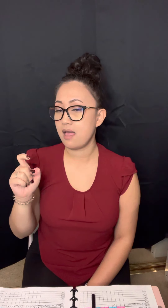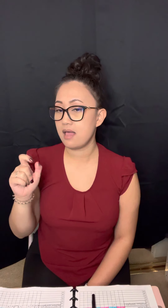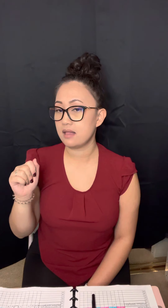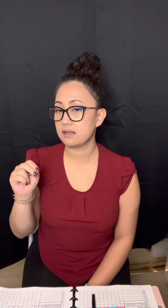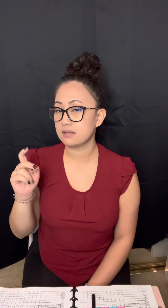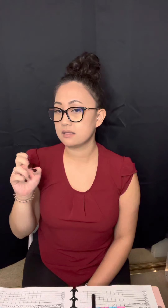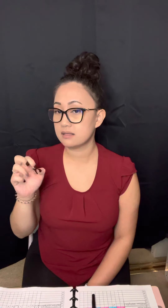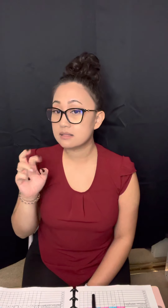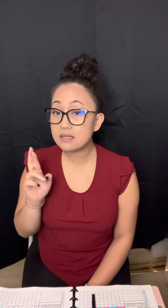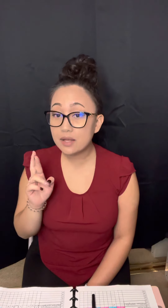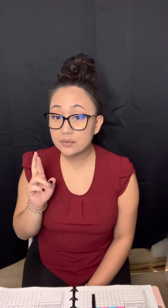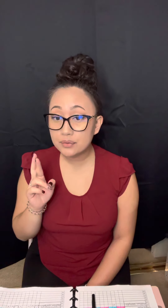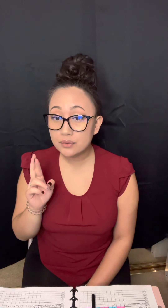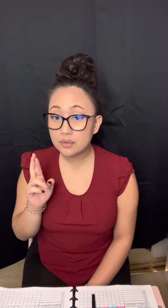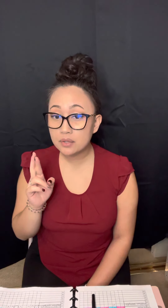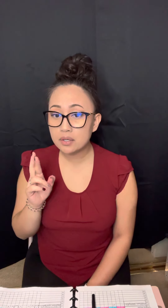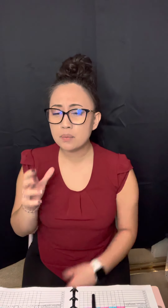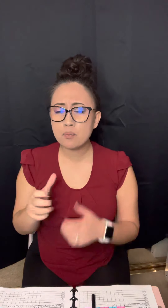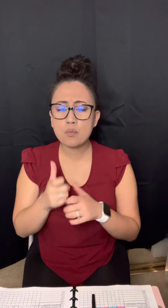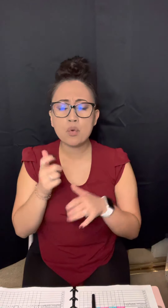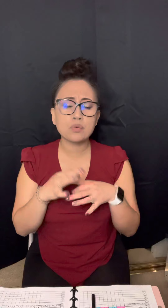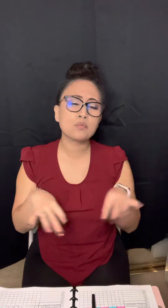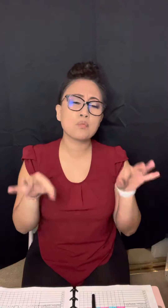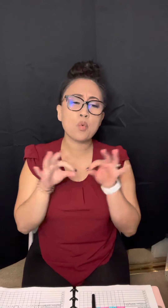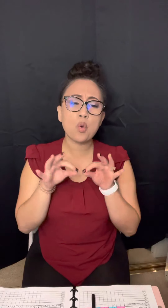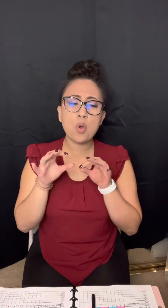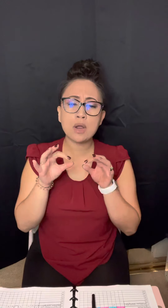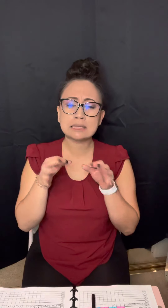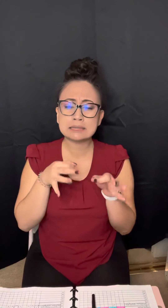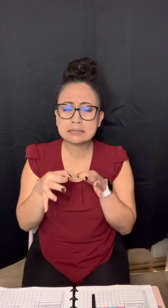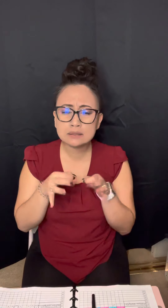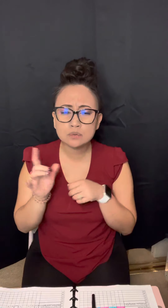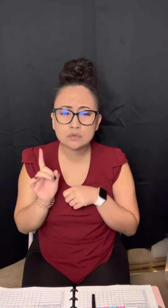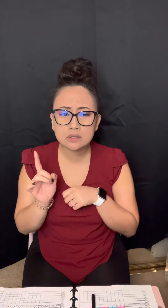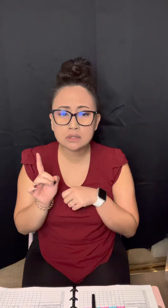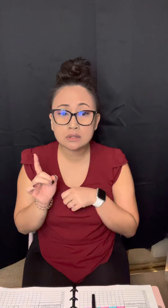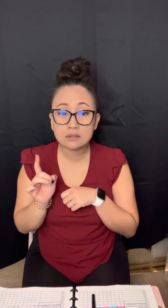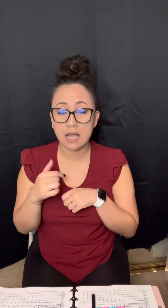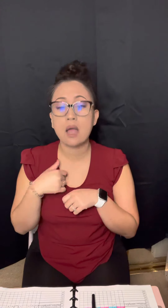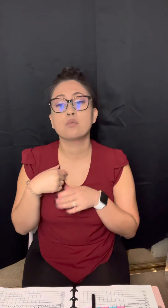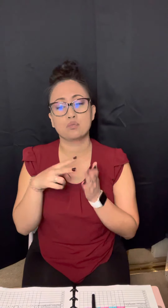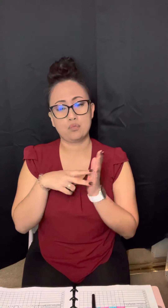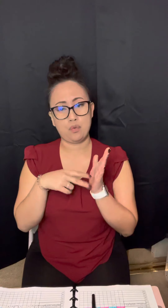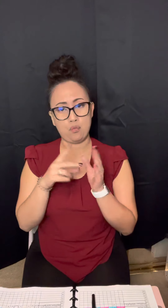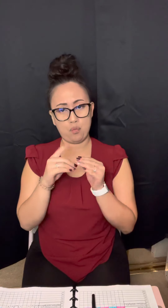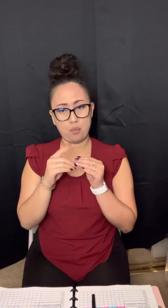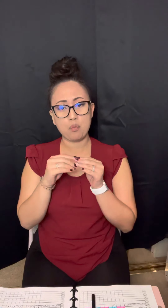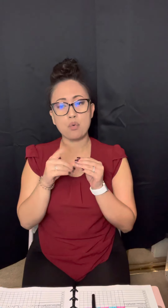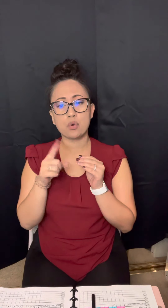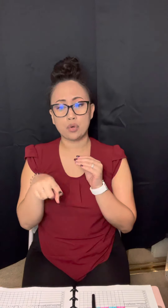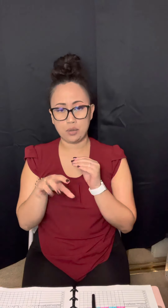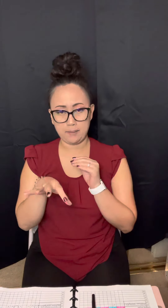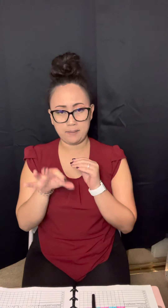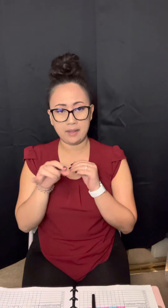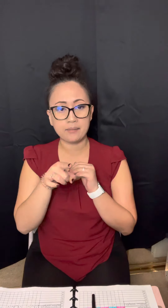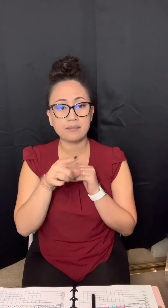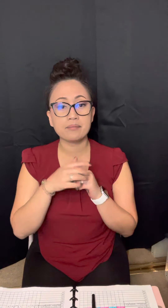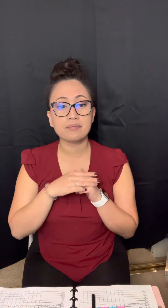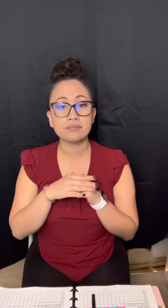the most important detail? Let me read it to you one more time so you can pick the most important, okay? In 1961,